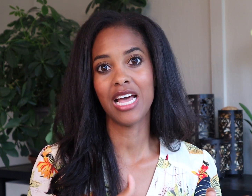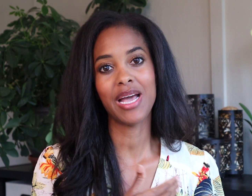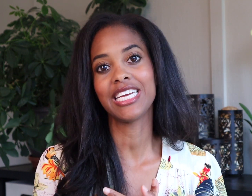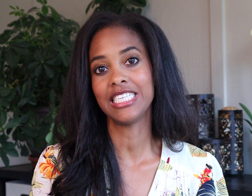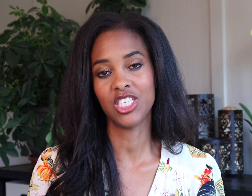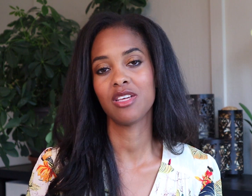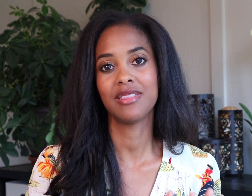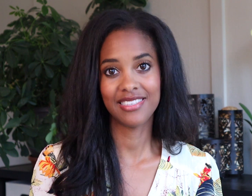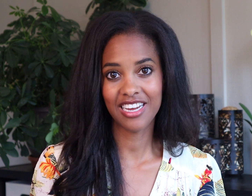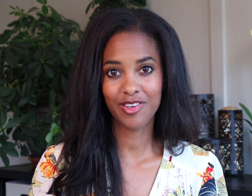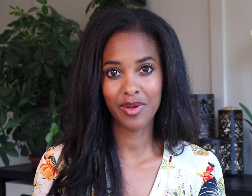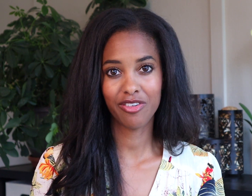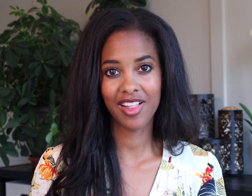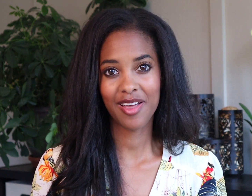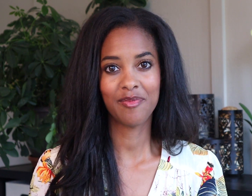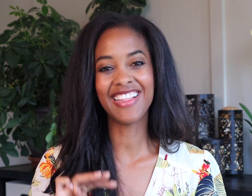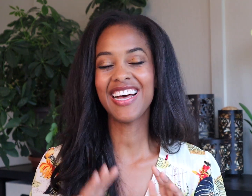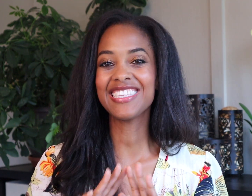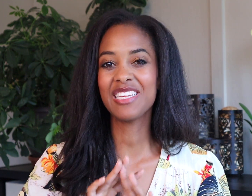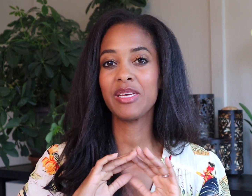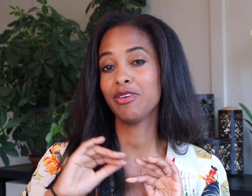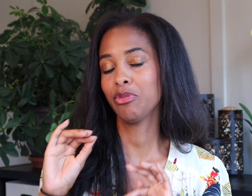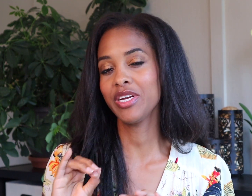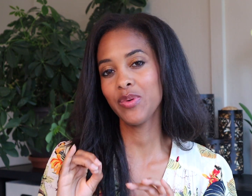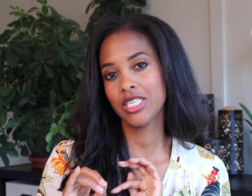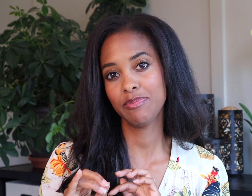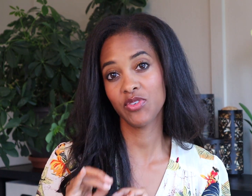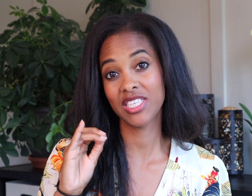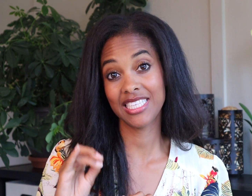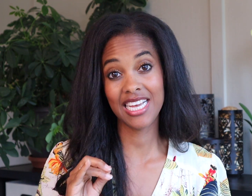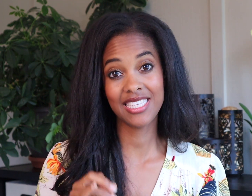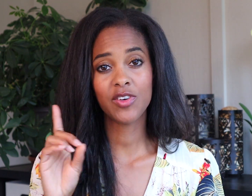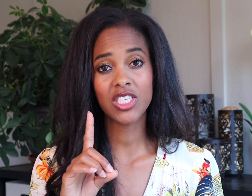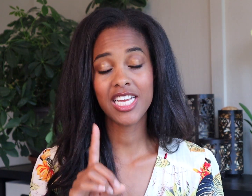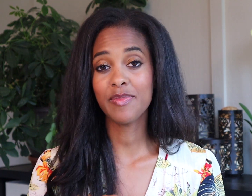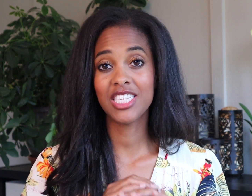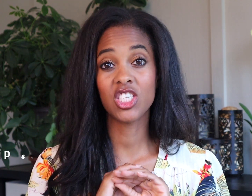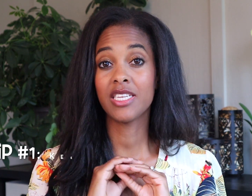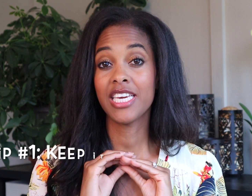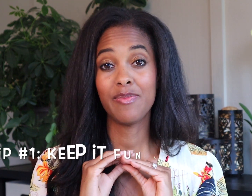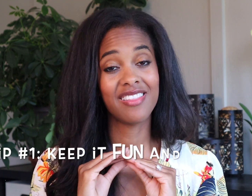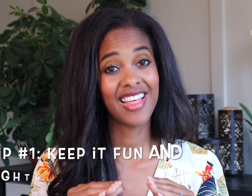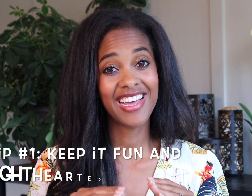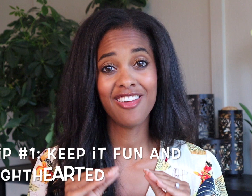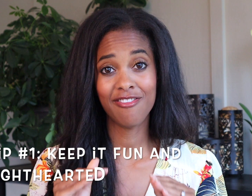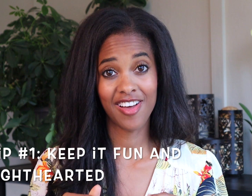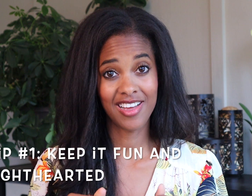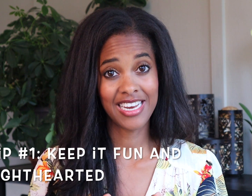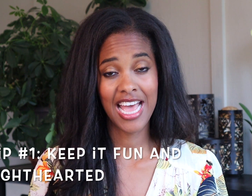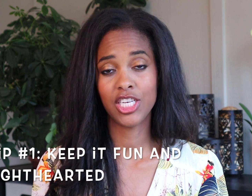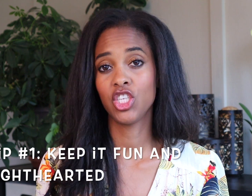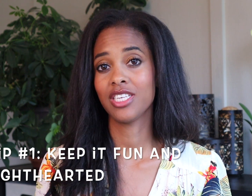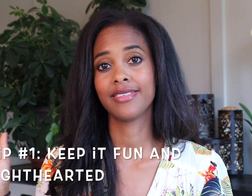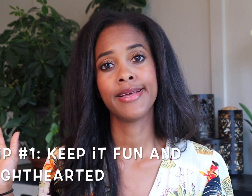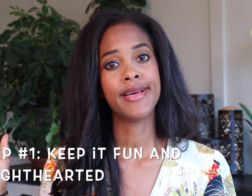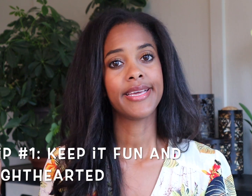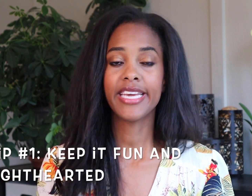I can teach them the sign for butterfly. Lastly, I'm gonna give you 3 quick tips for success. First tip is just to keep it light and fun and just get